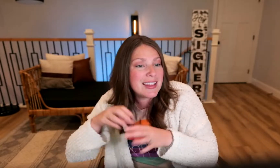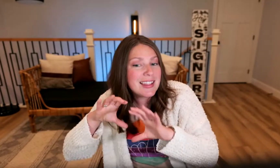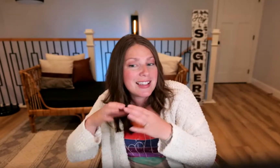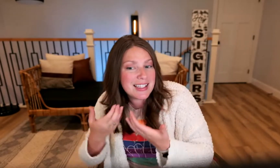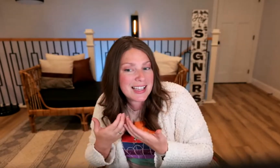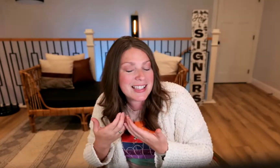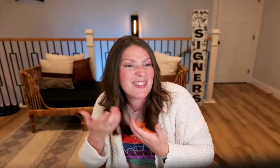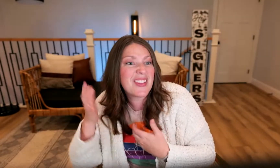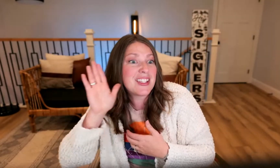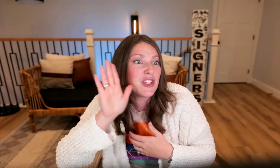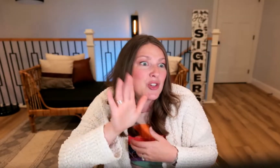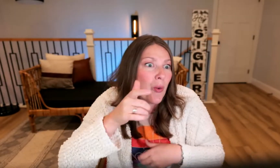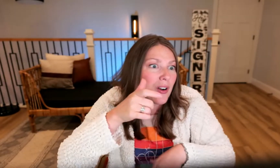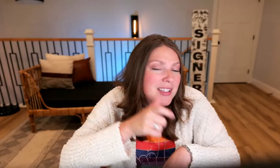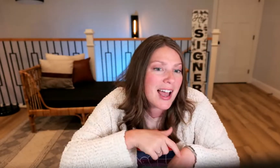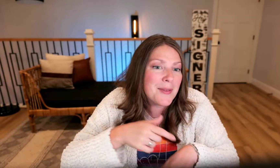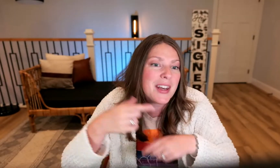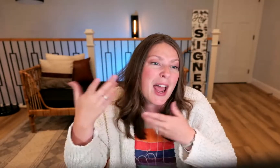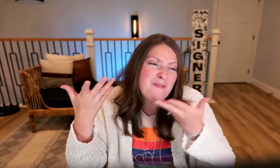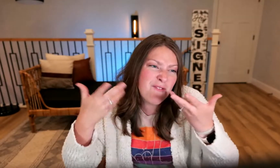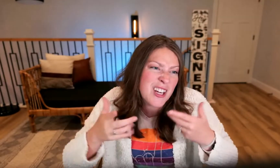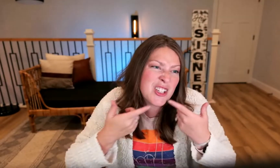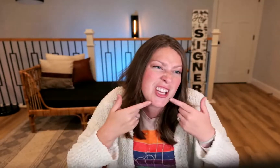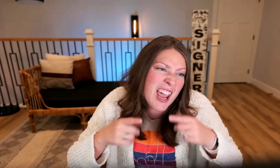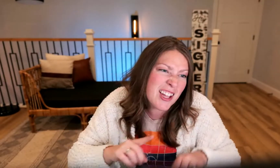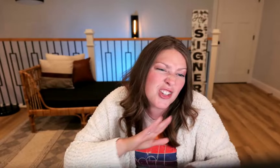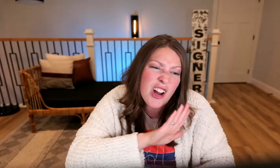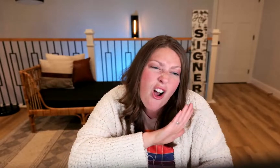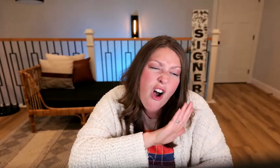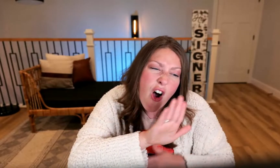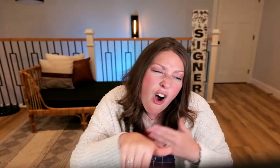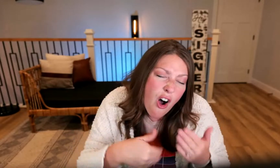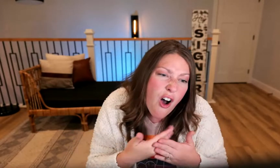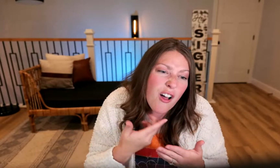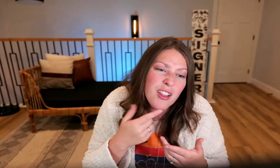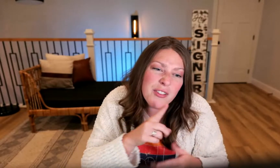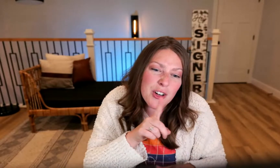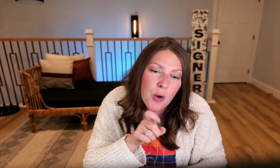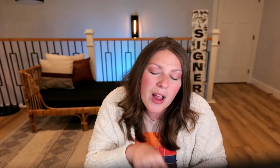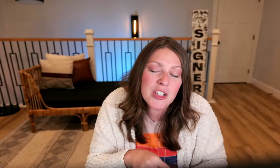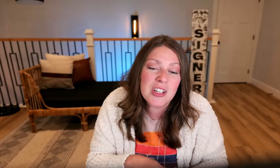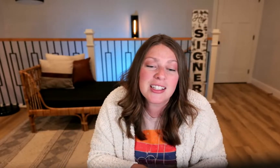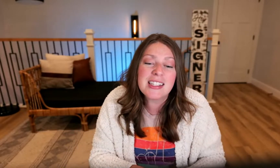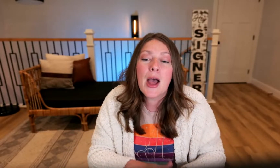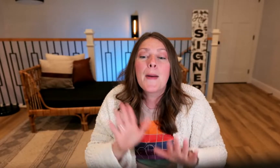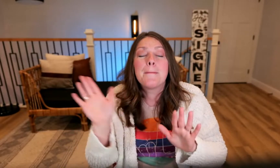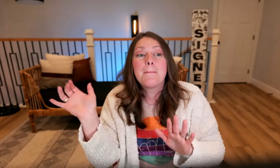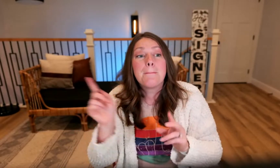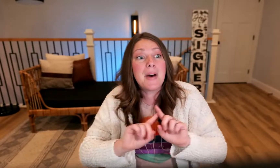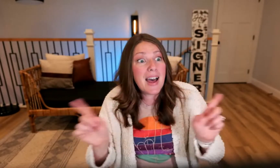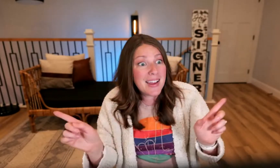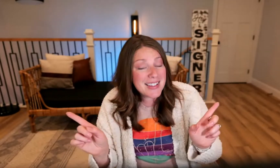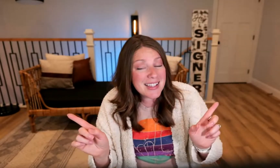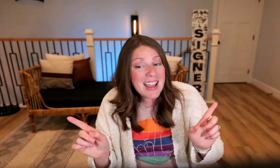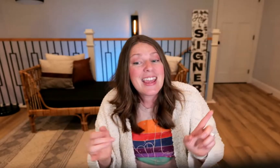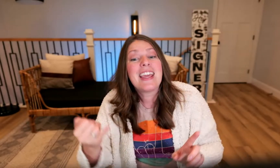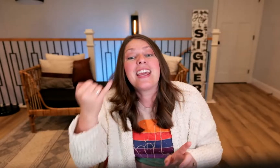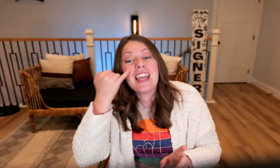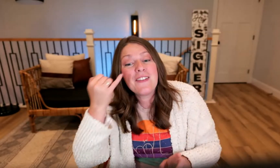the intensive, this is your time that I'm finishing answering all of your questions. But if